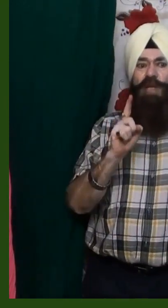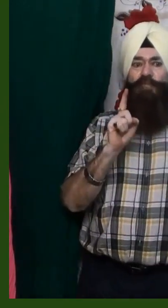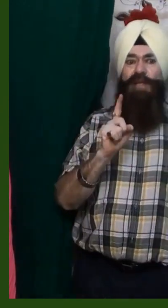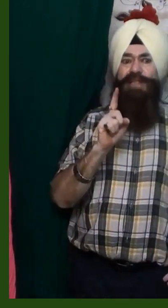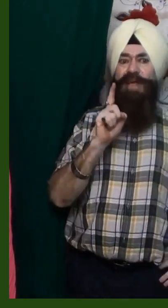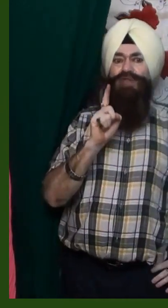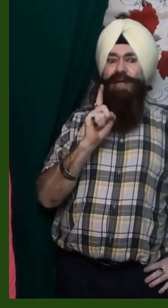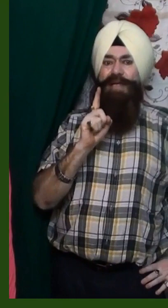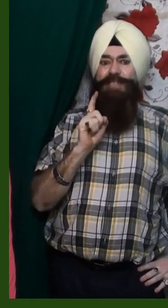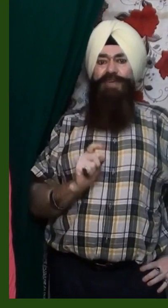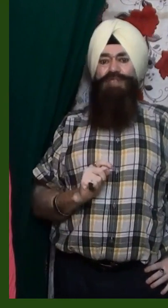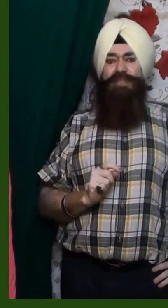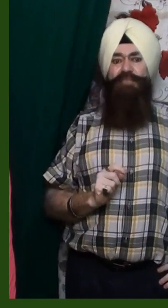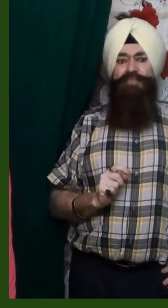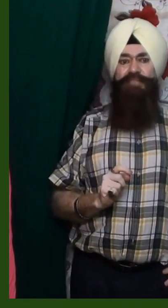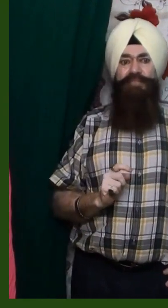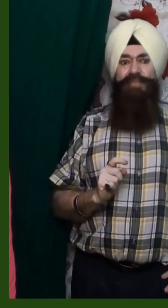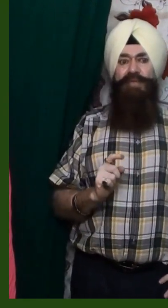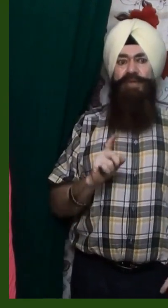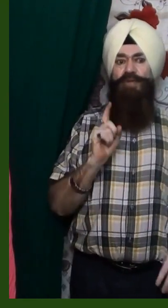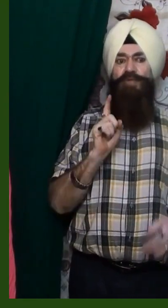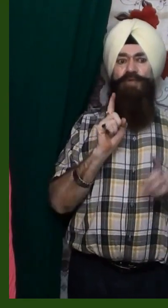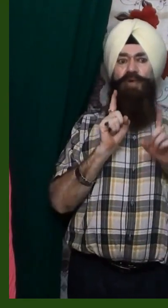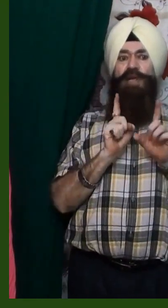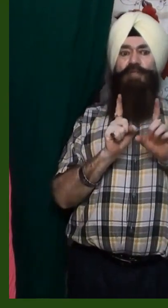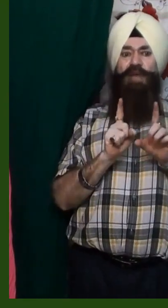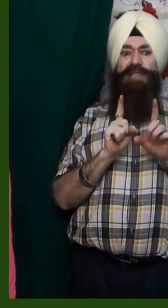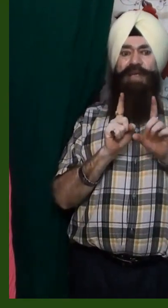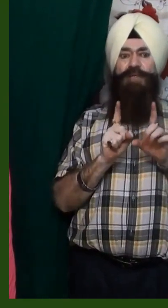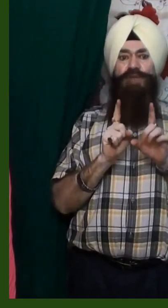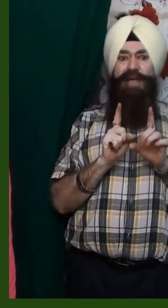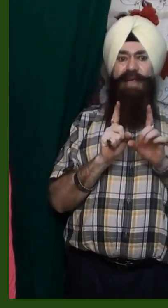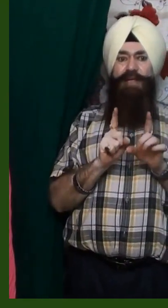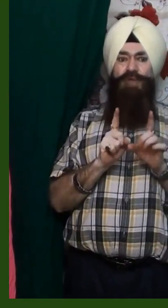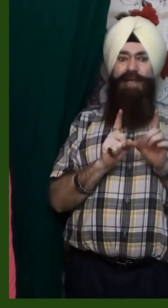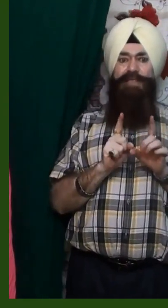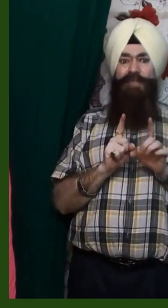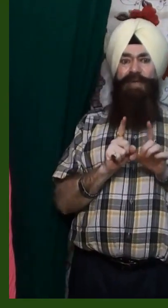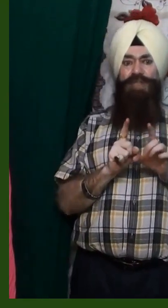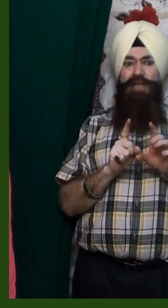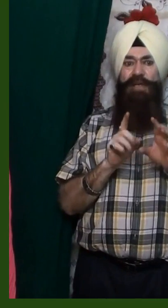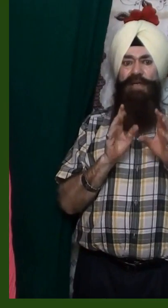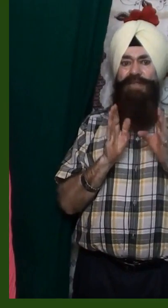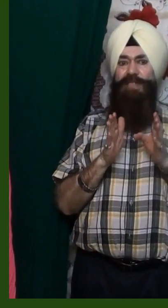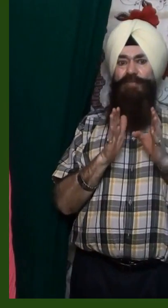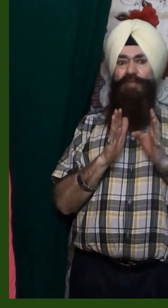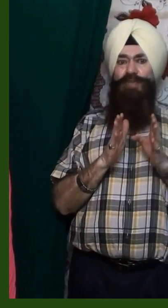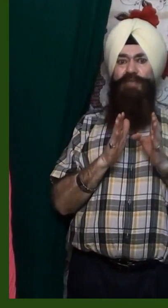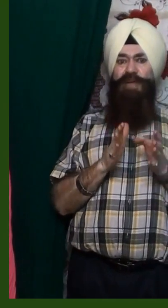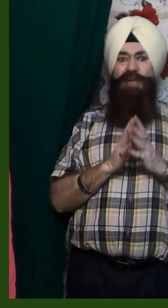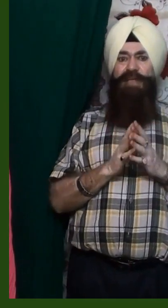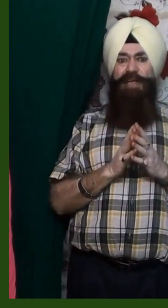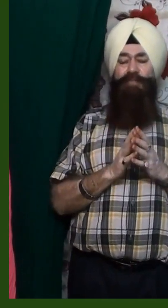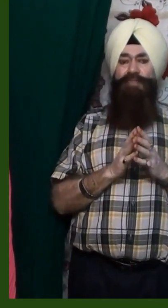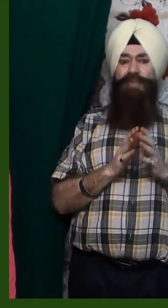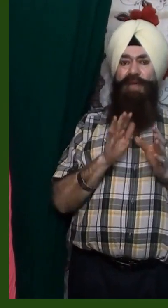You only feel the actual acceleration. You only feel the actual acceleration, that is the force